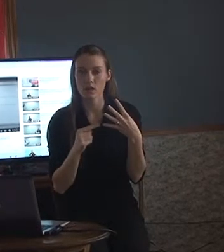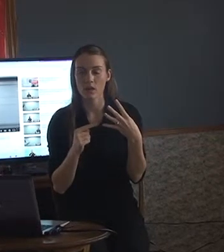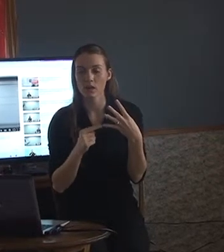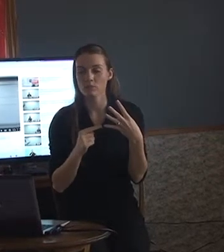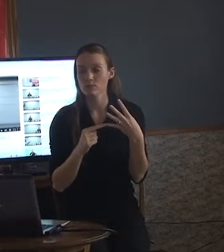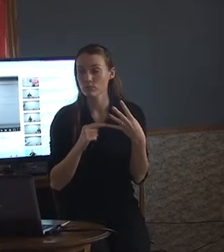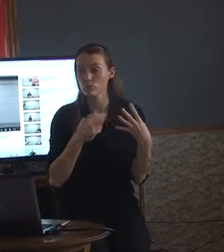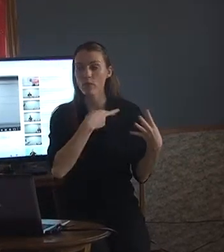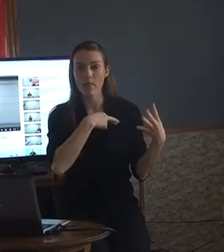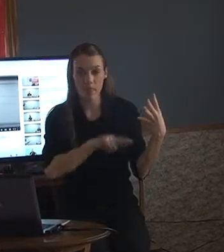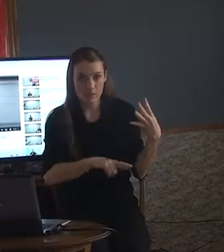religion,